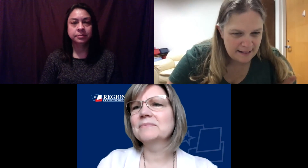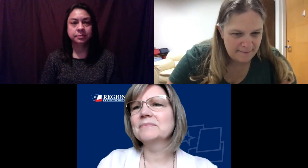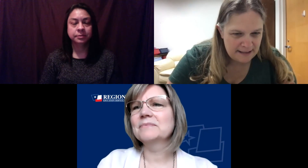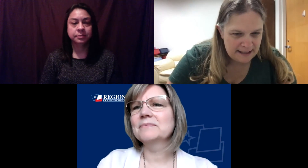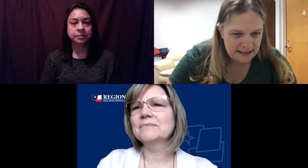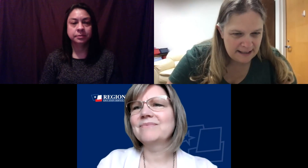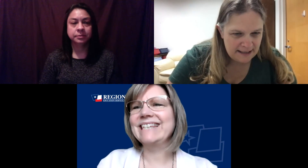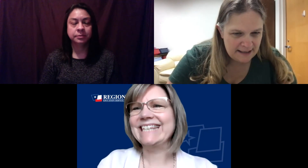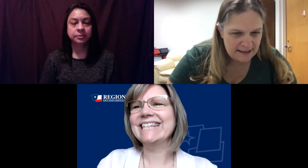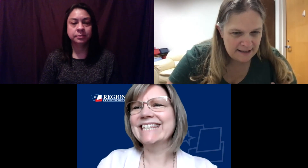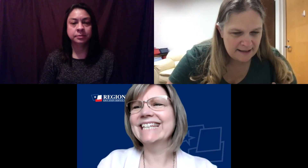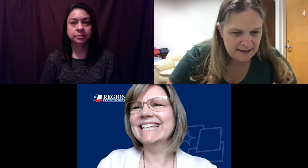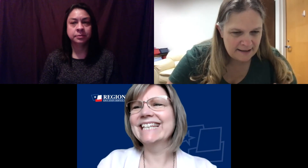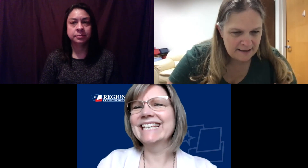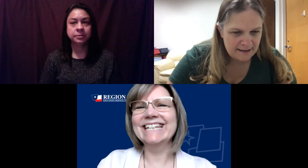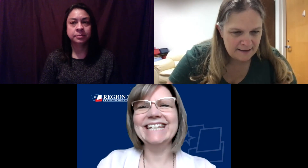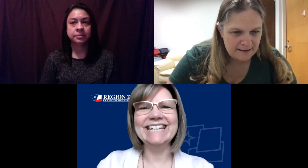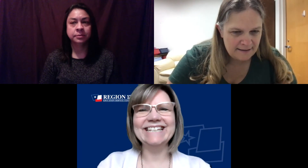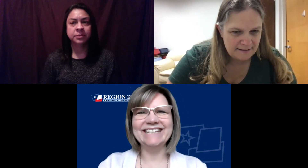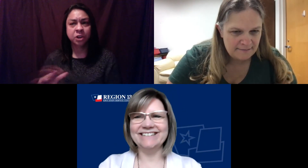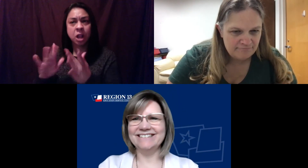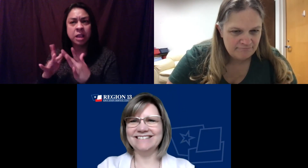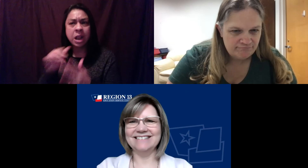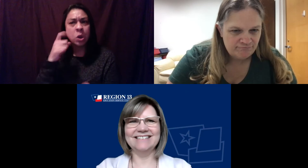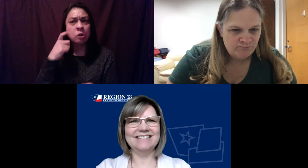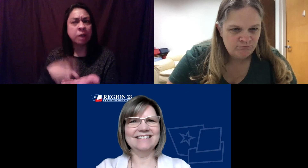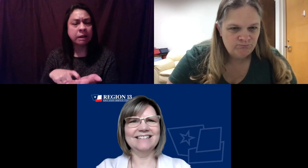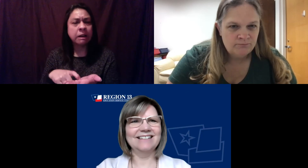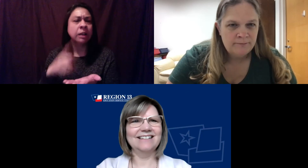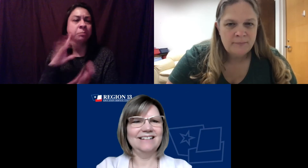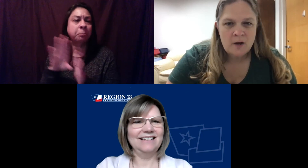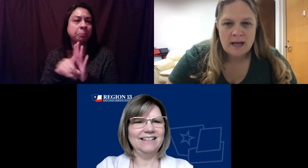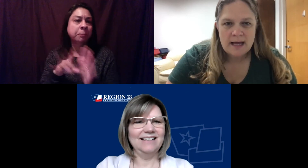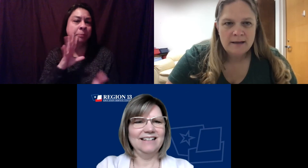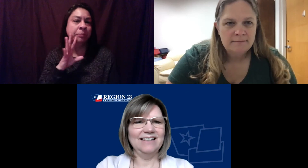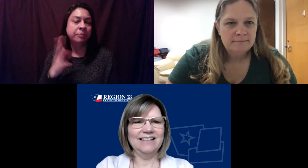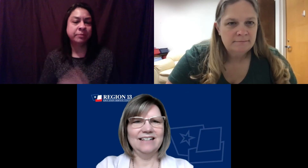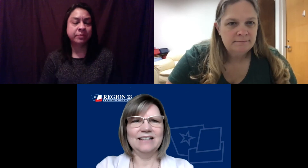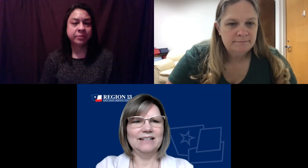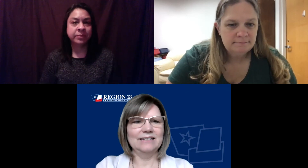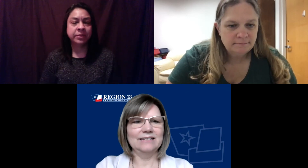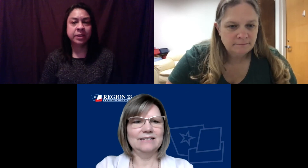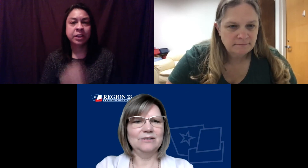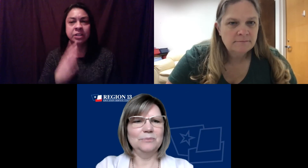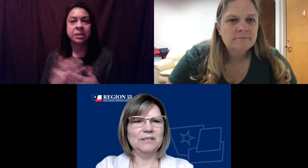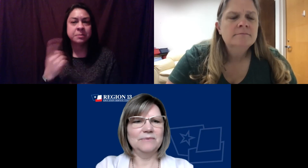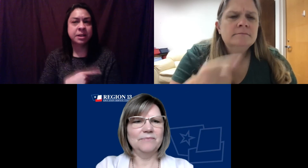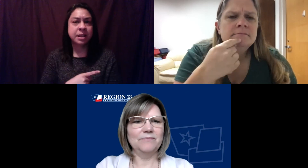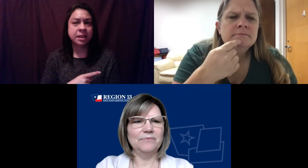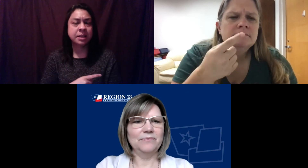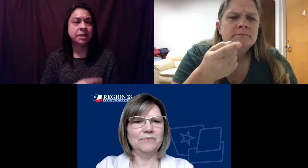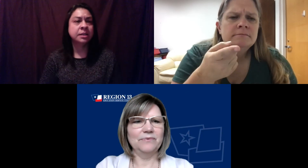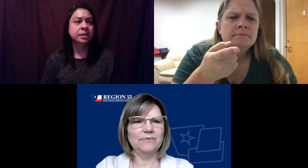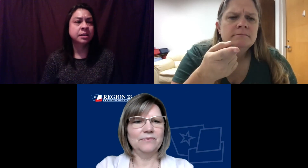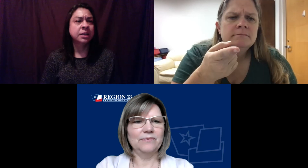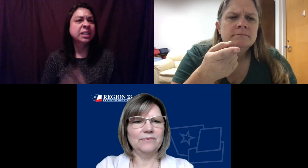She's done all right. I would not have recognized her. Yeah, I know. Very days on temple. Oops.